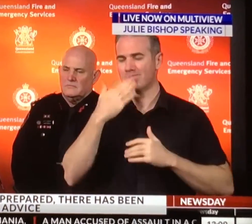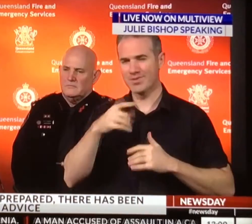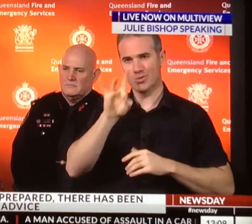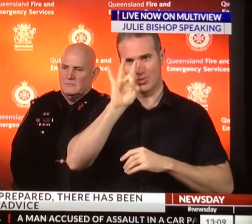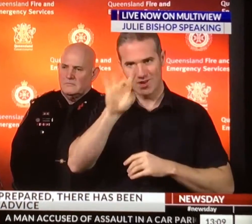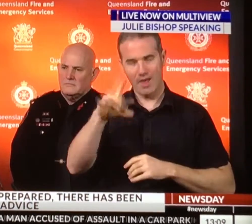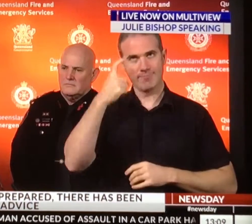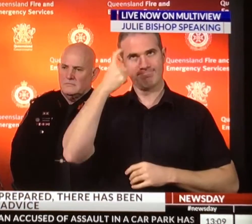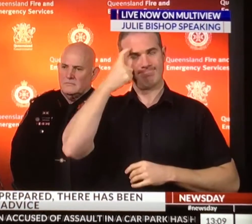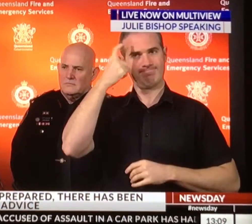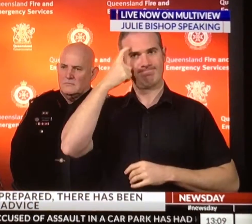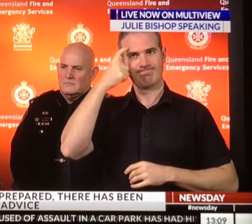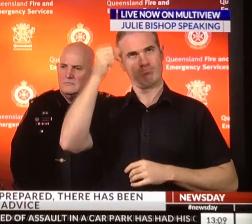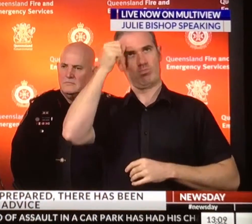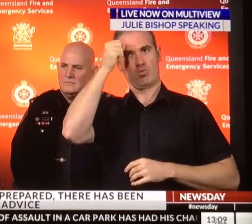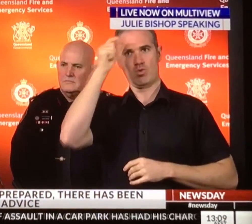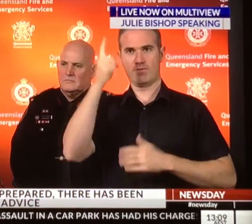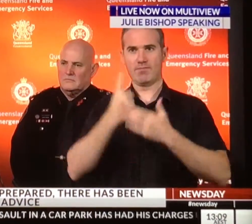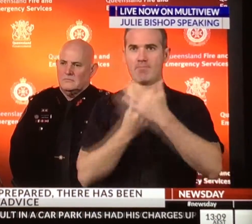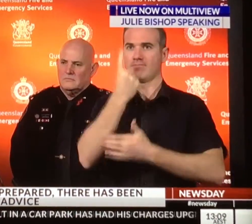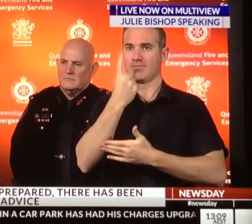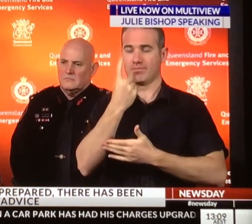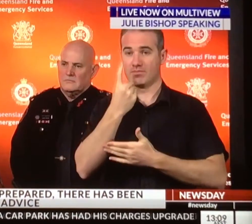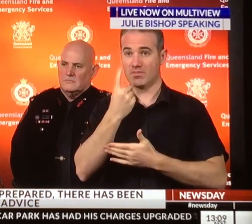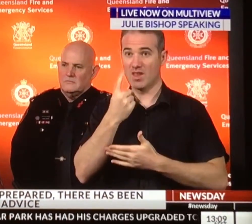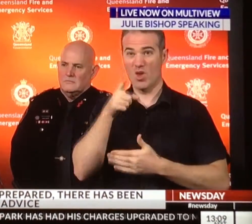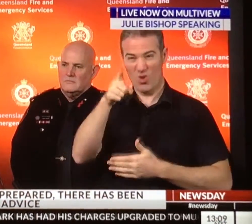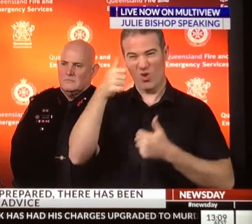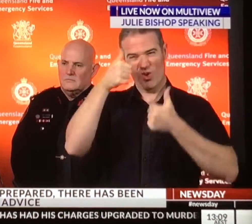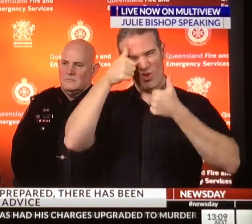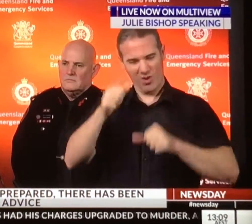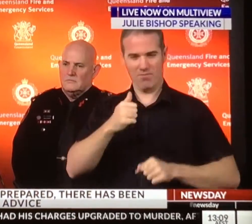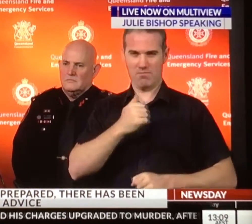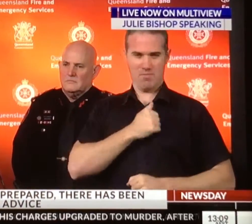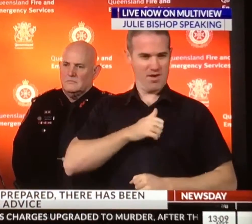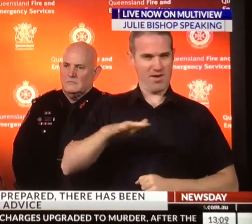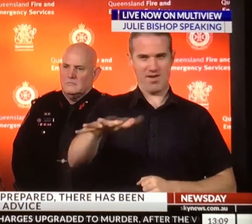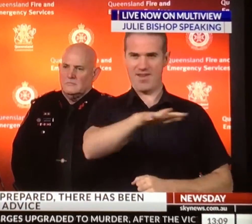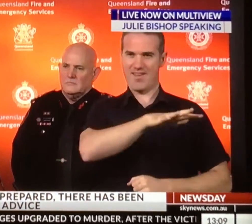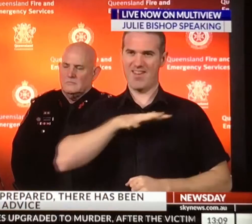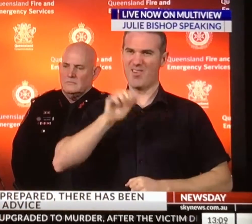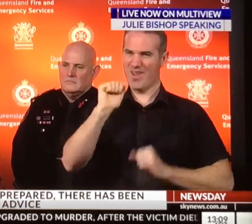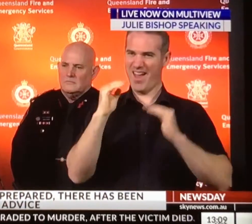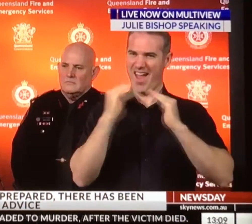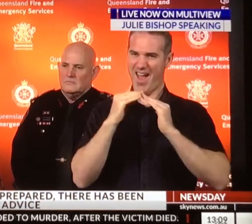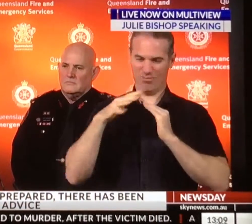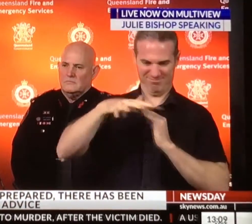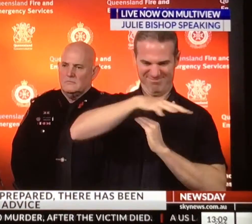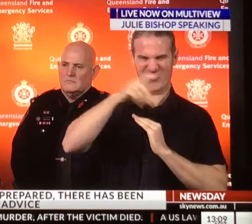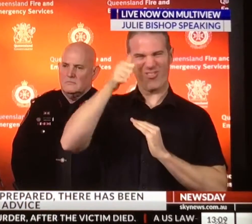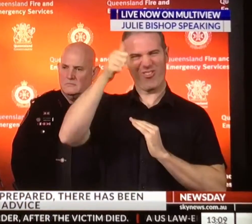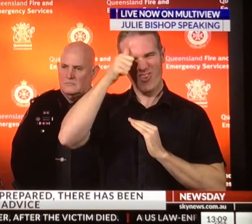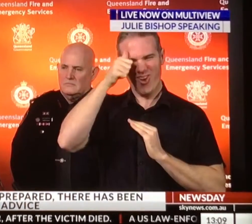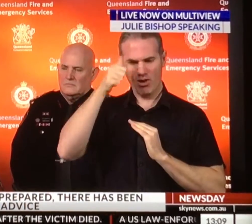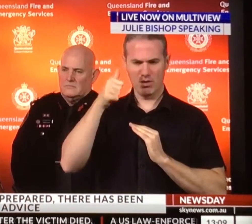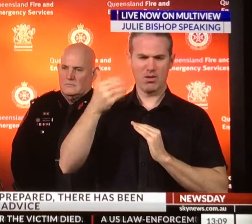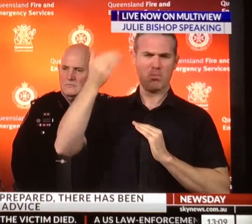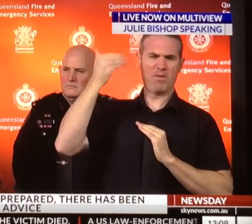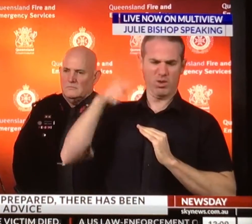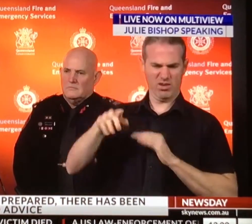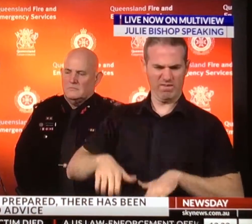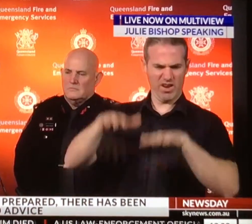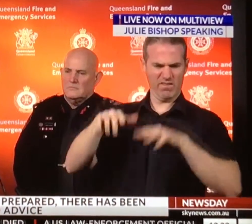be informed, and if they're locals in that particular area and they know that certain parts of the roadways flood, well, it's probably going to flood again. So it's